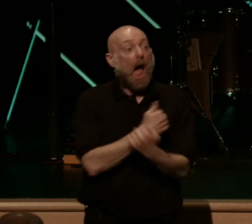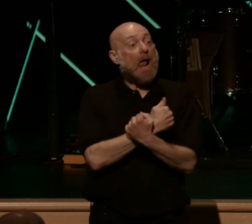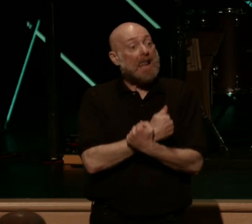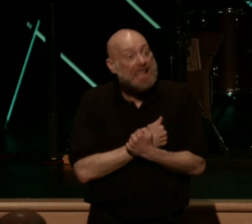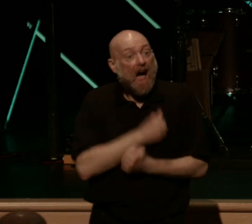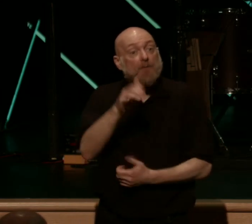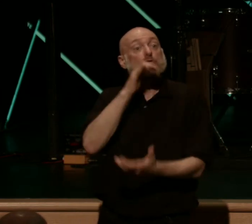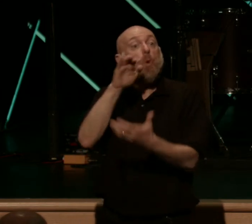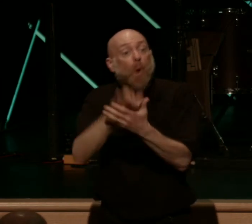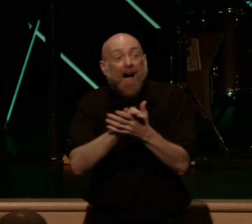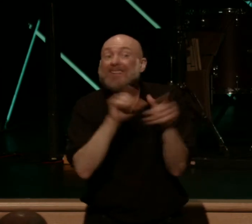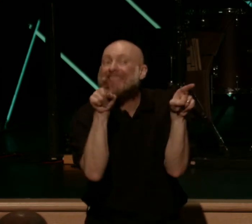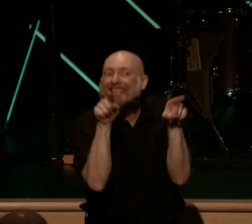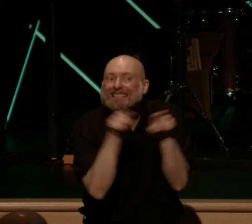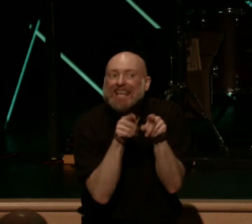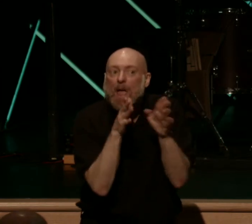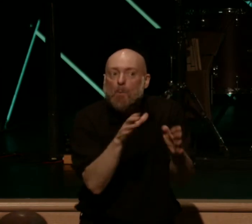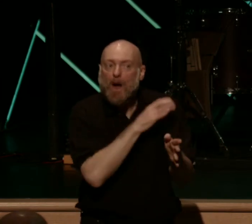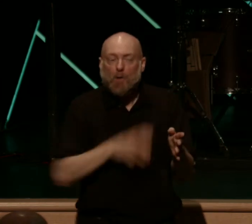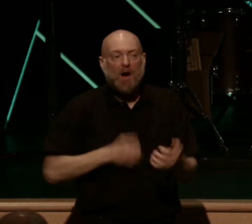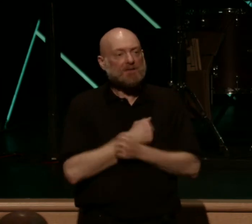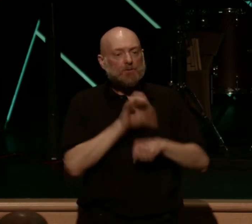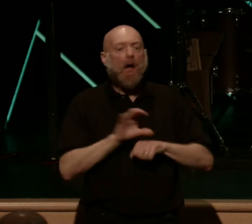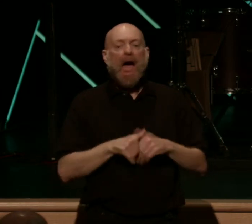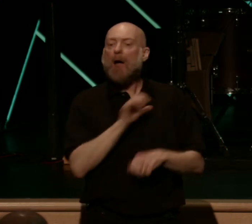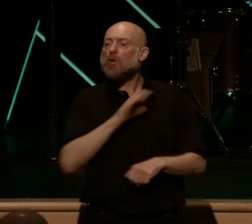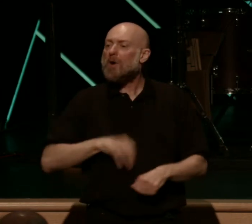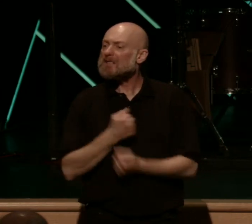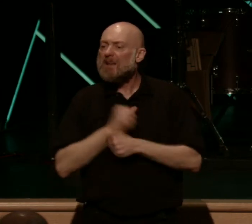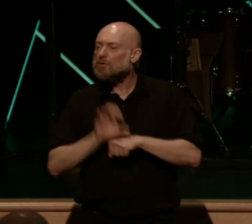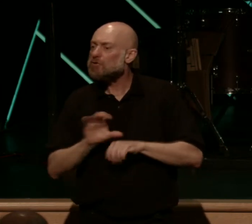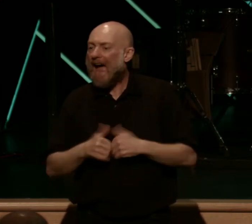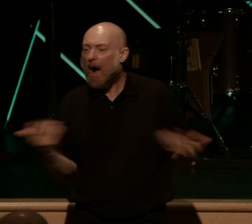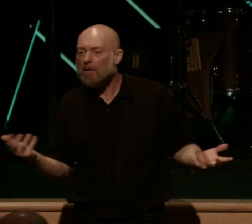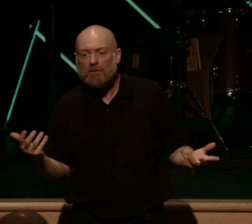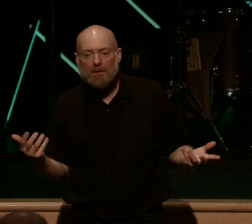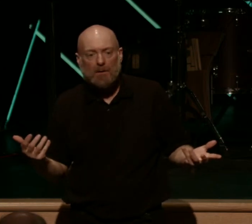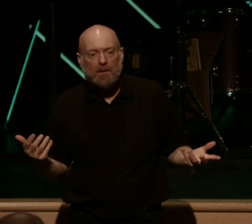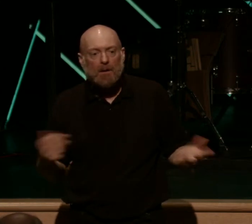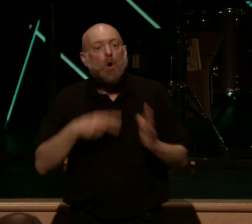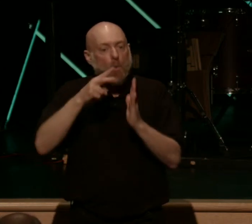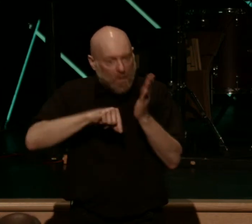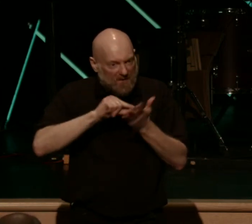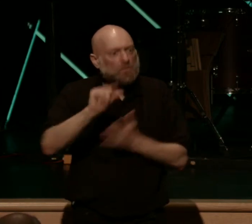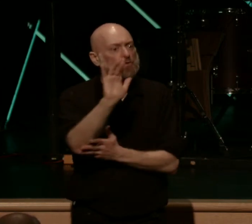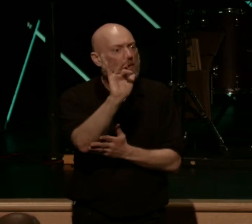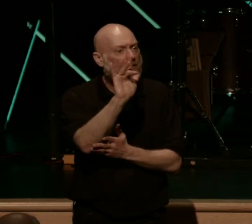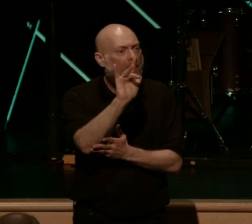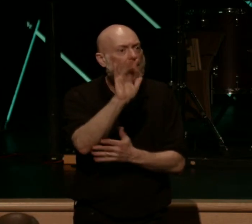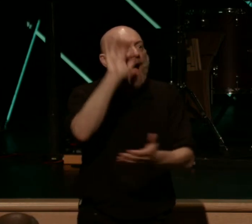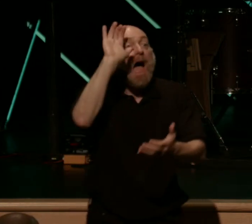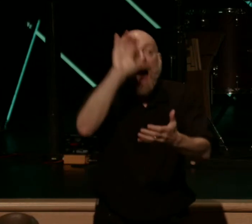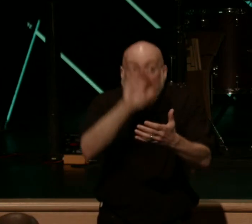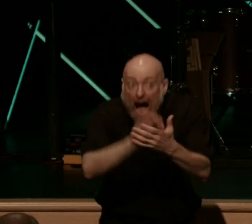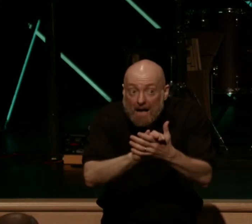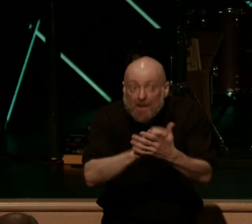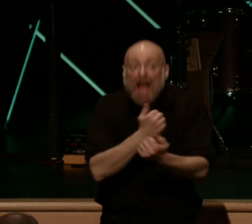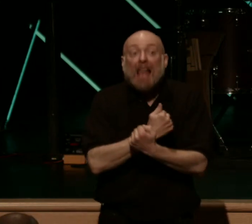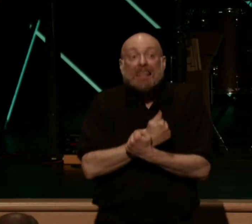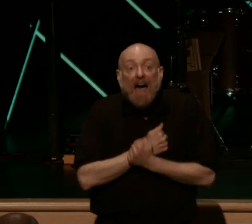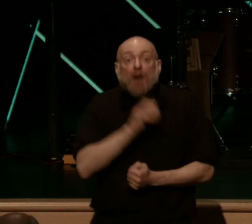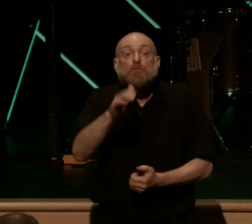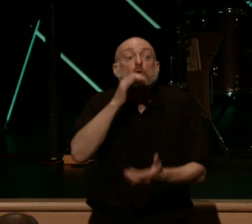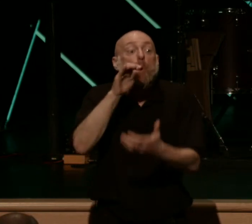their wives as Christ loved the church. How did Christ love the church? Look again at verse 25. Husbands, love